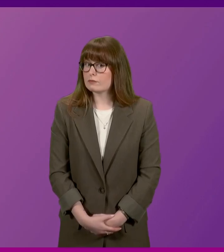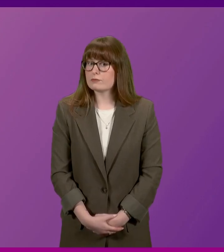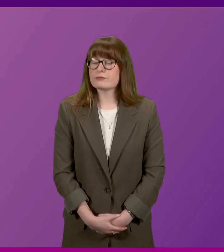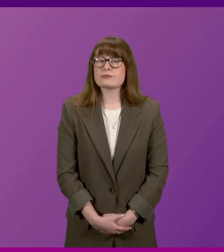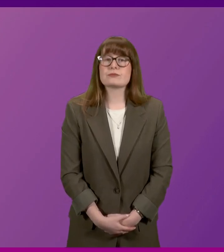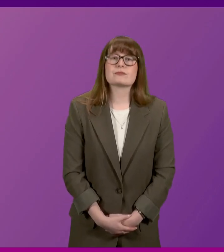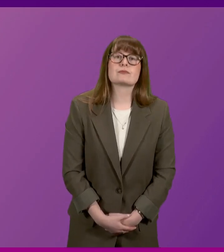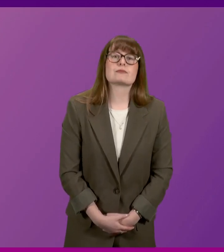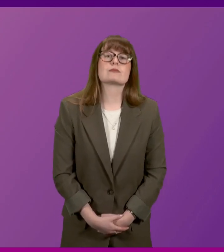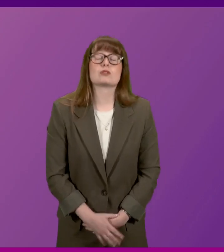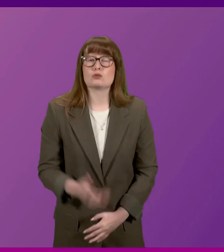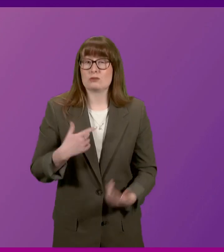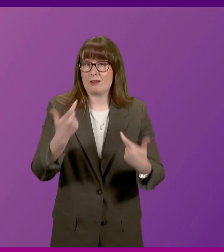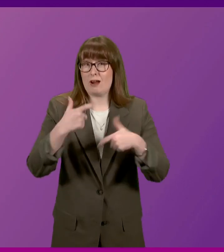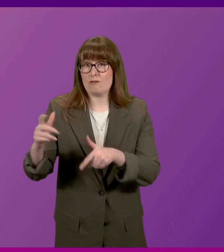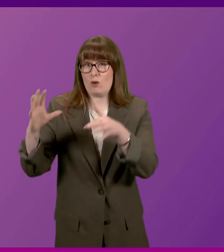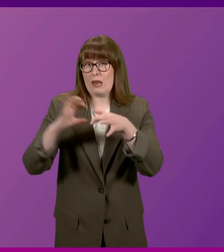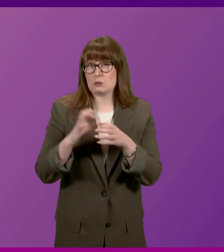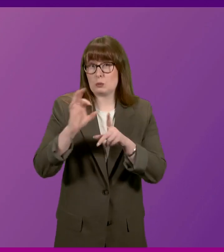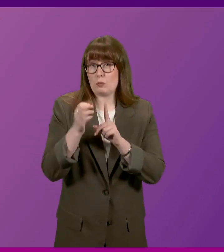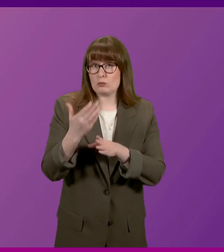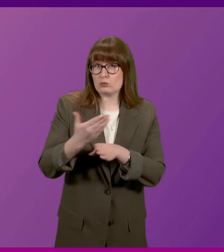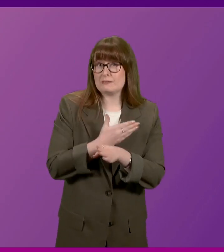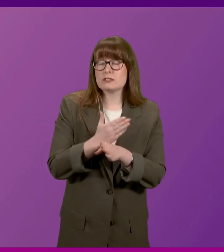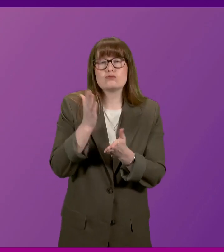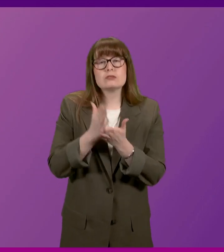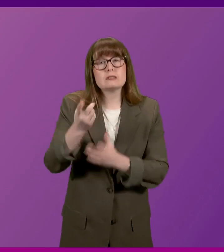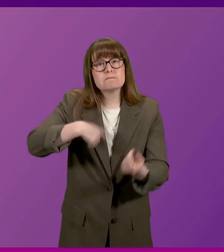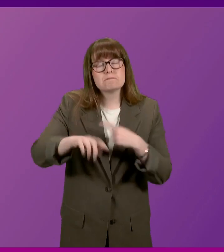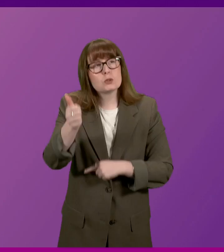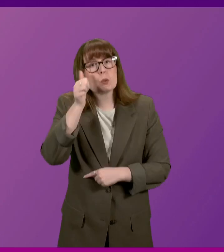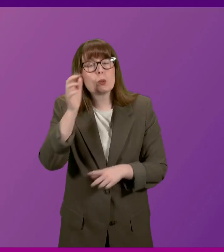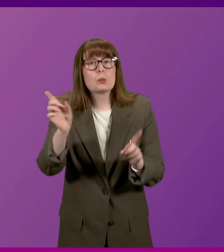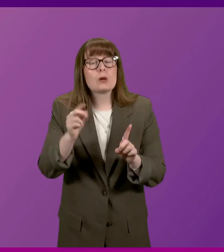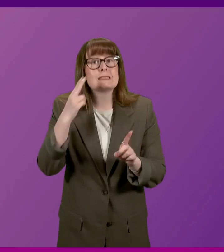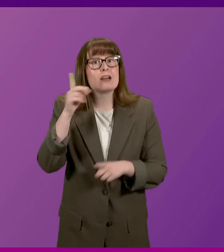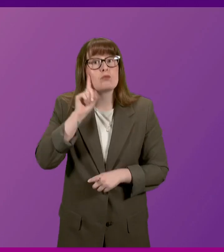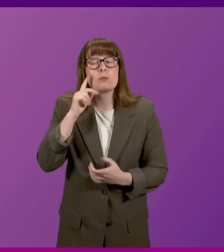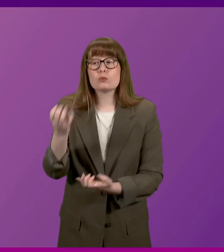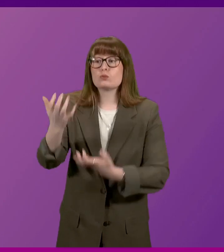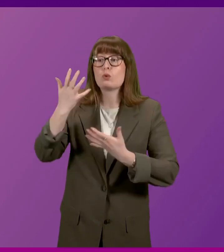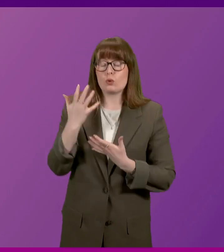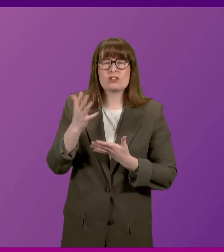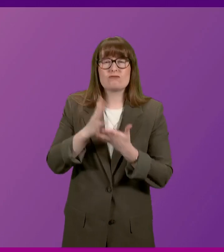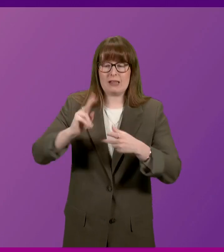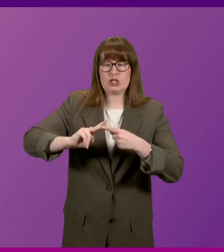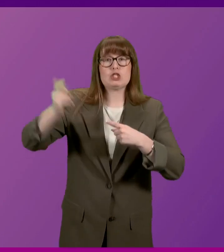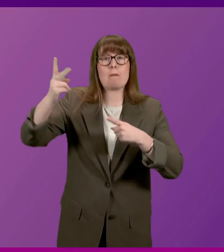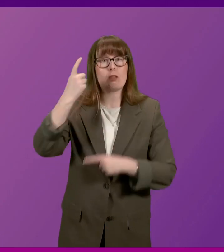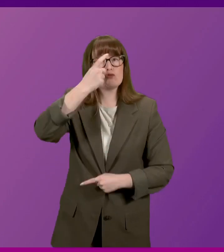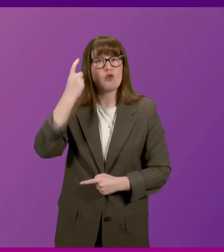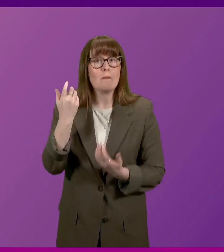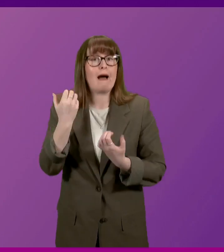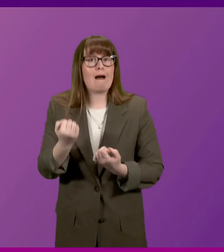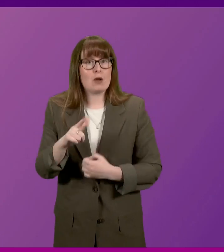So, just to continue on that thread, essentially what we know is that the deaf women told us they were experiencing effectively a double trauma. So